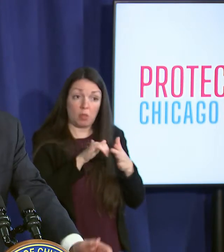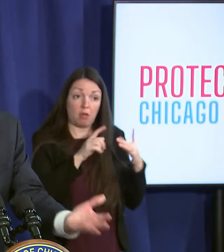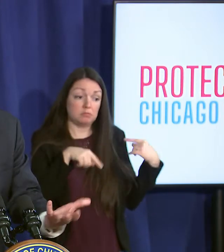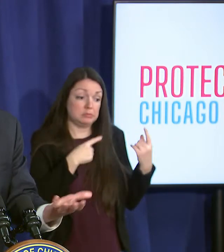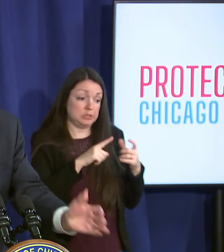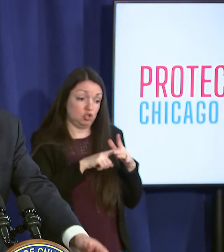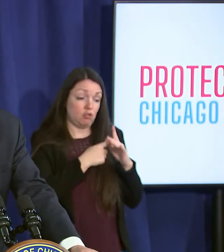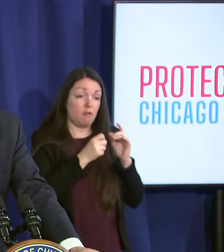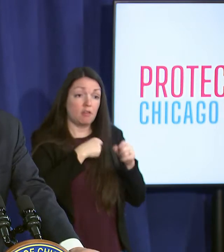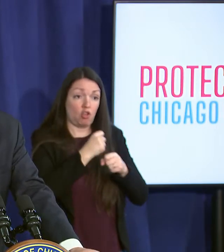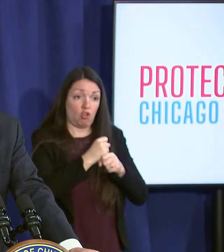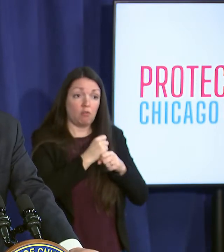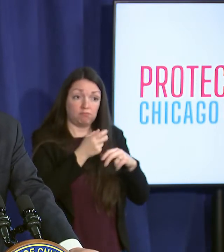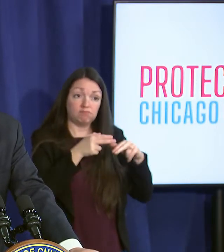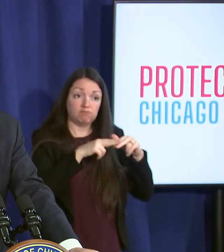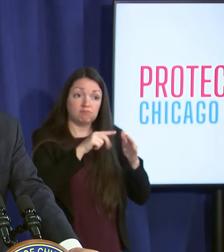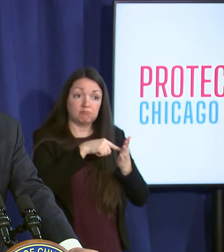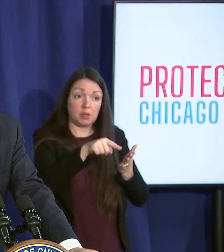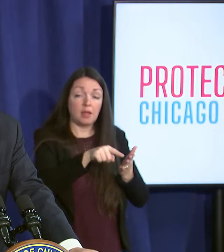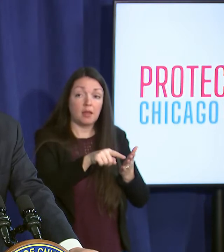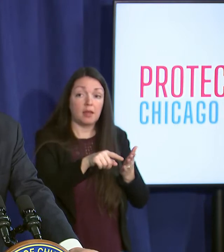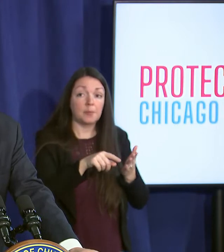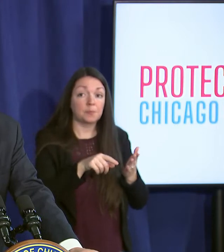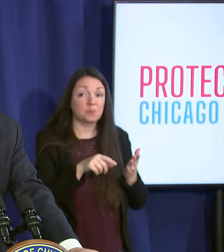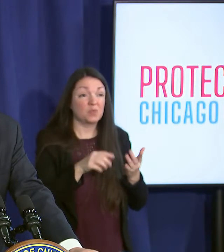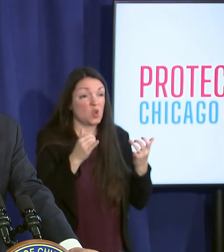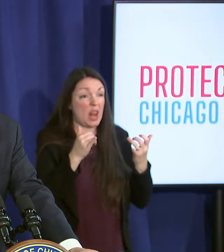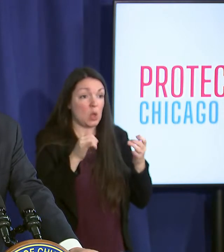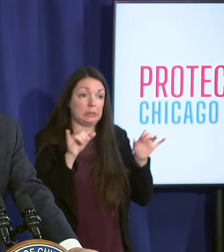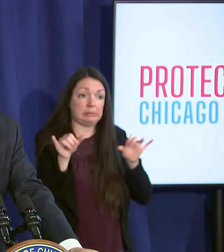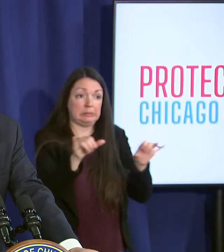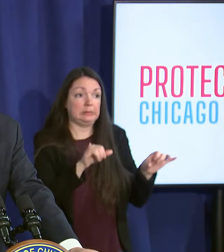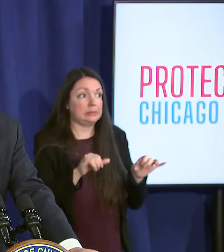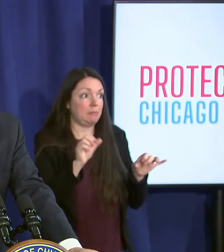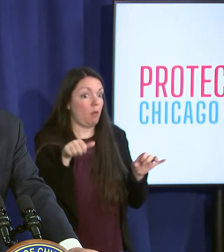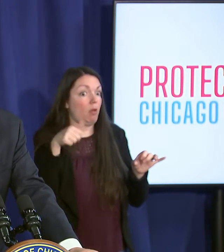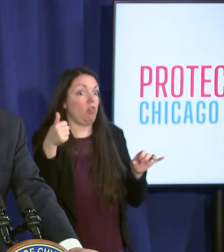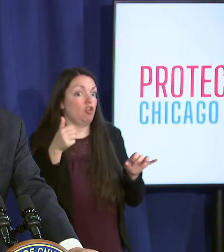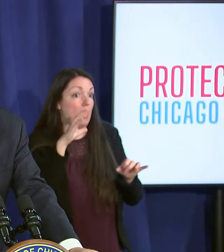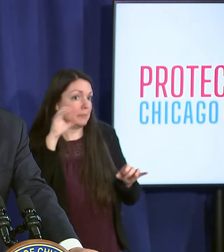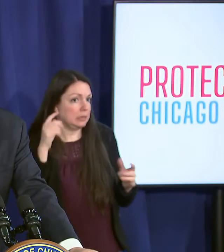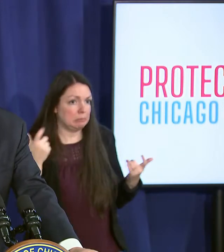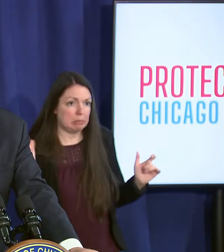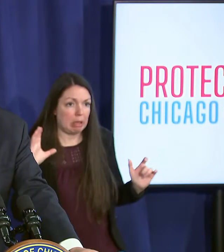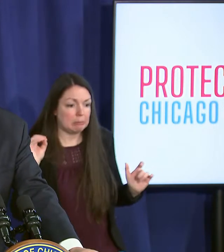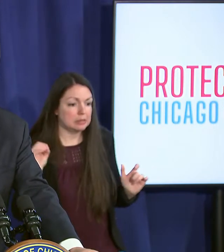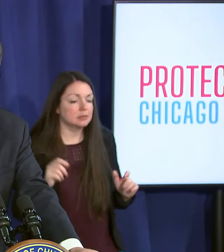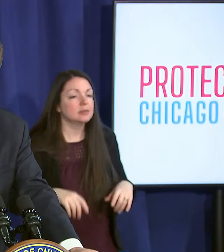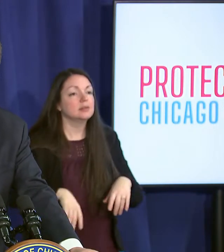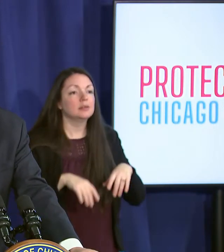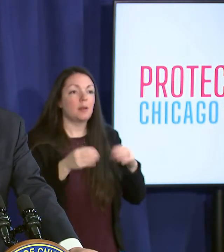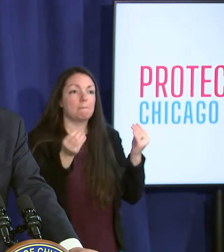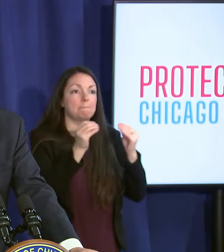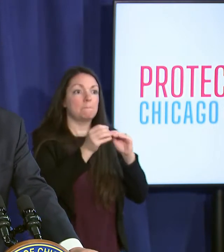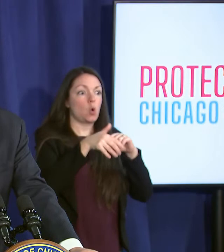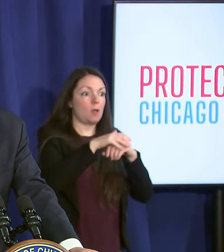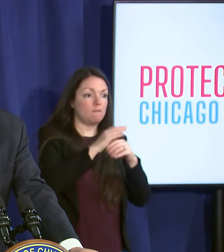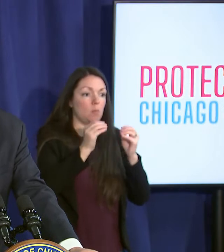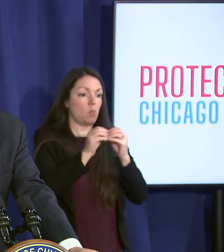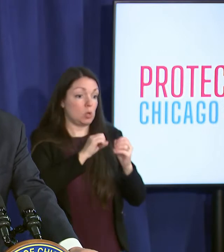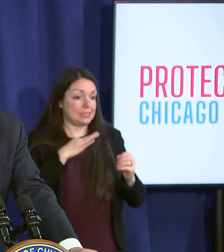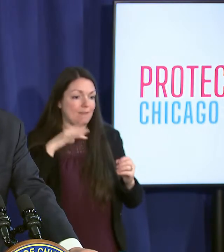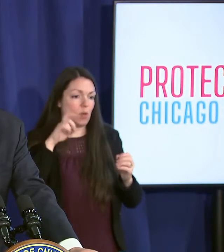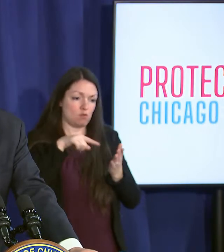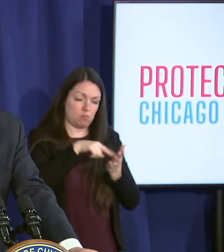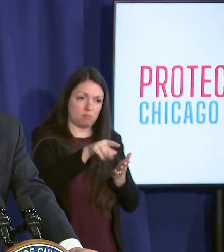year. Frankly, in this case, we're in the same boat as every other big employer, right? I mean, in order for us to get more coverage and more staffing, we have to